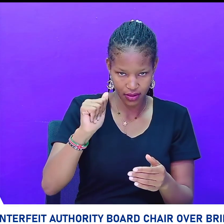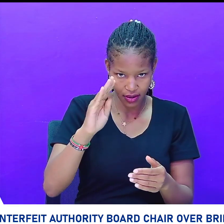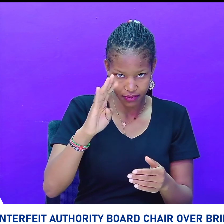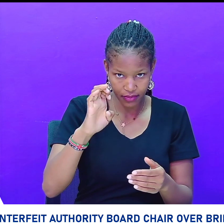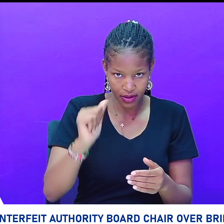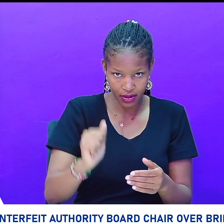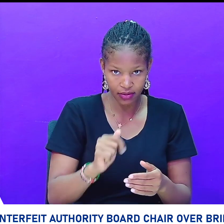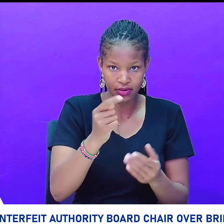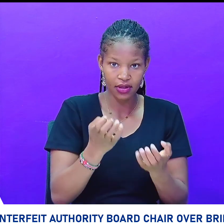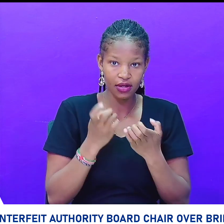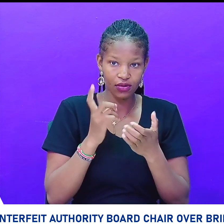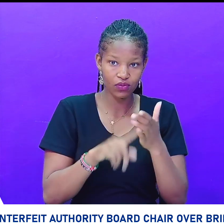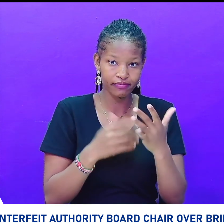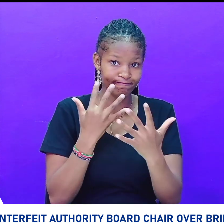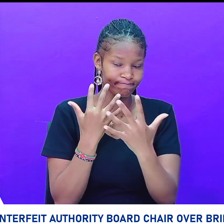alleged offenses.